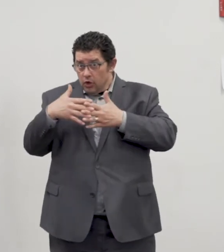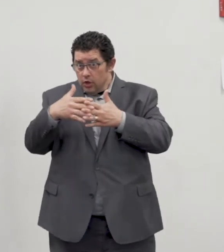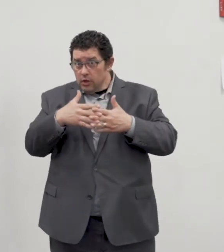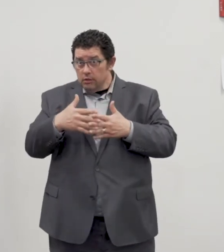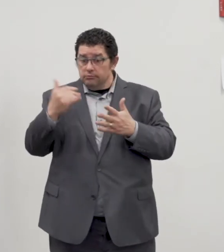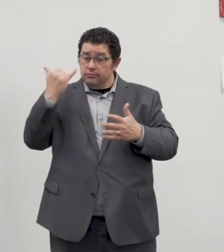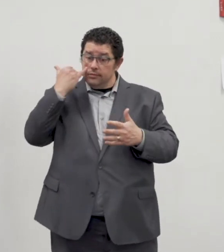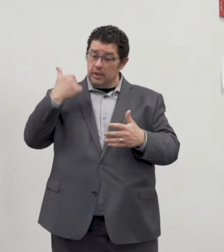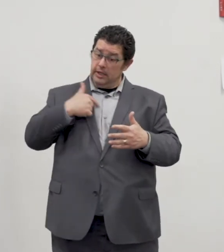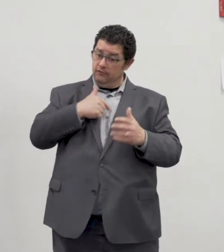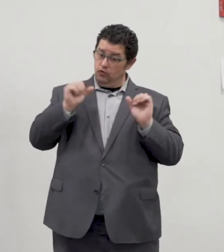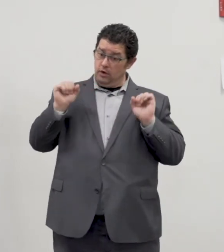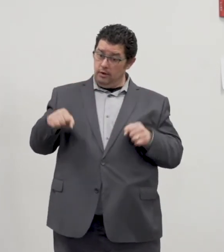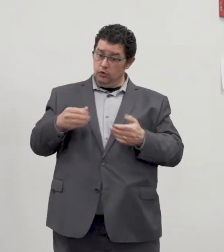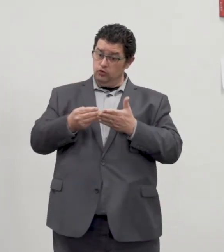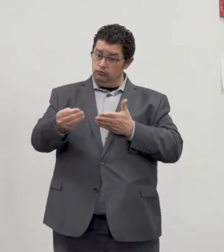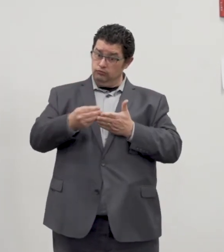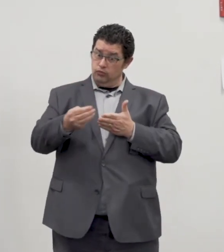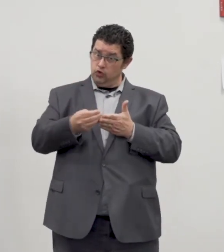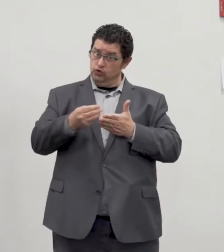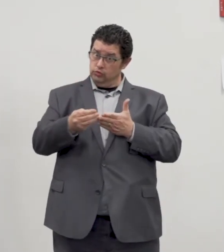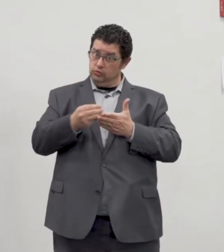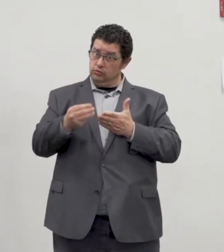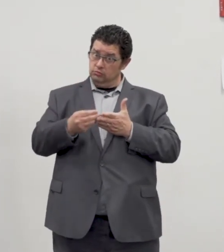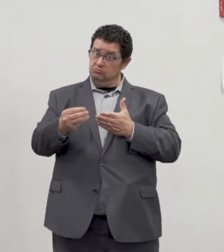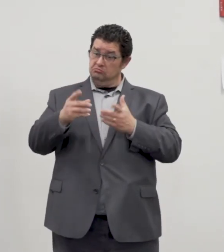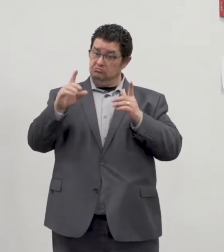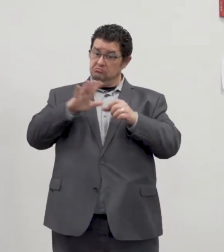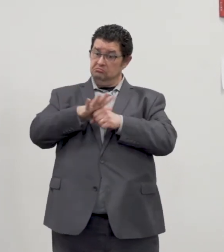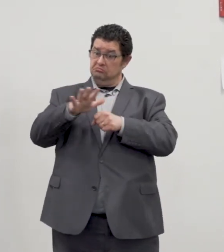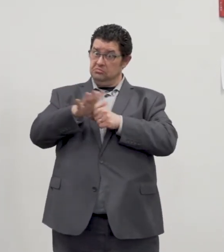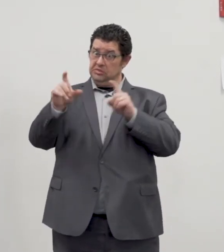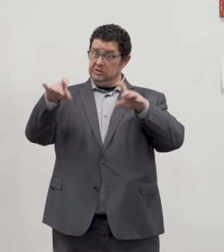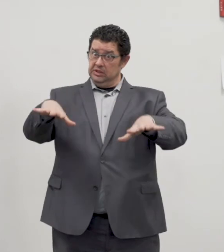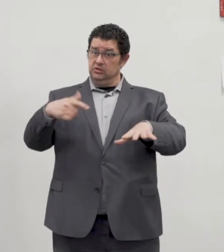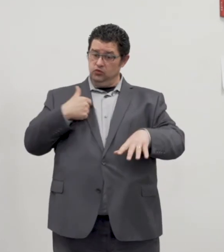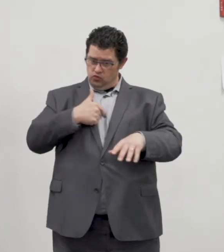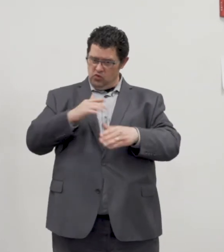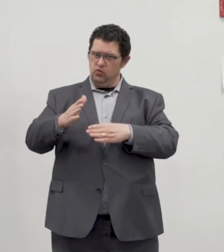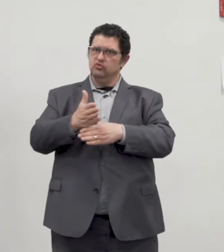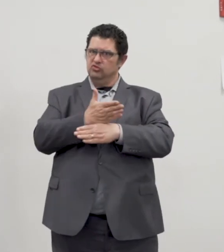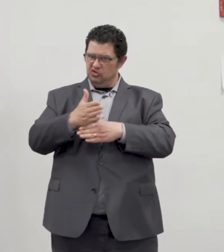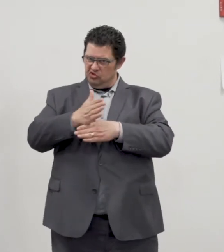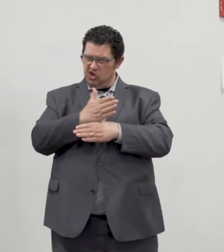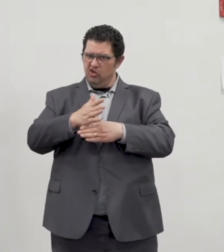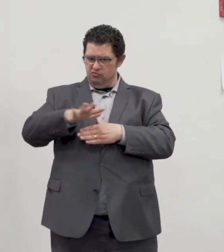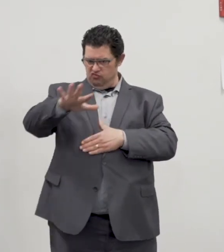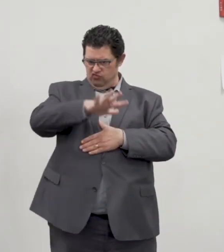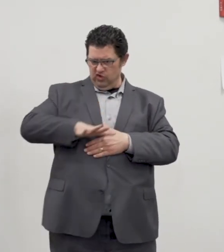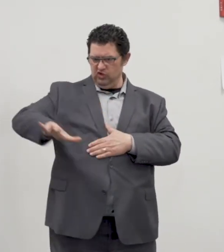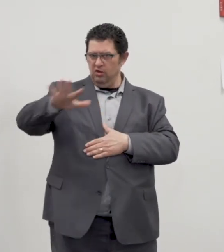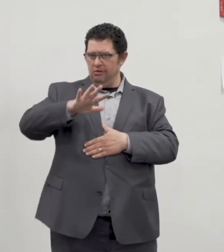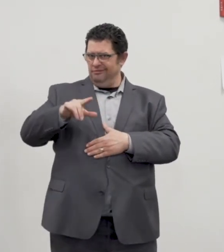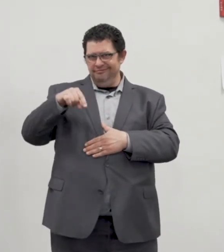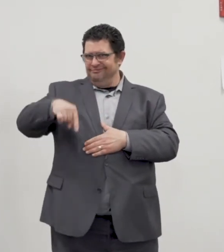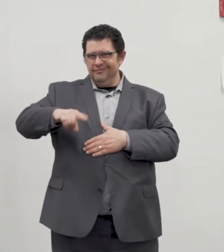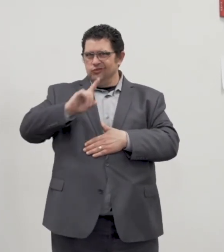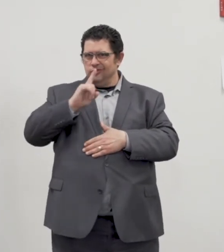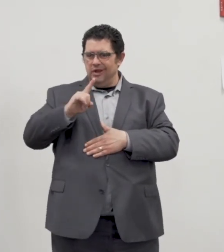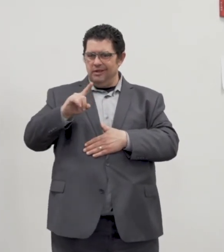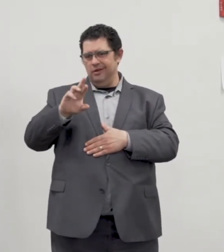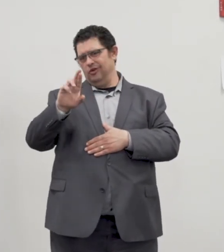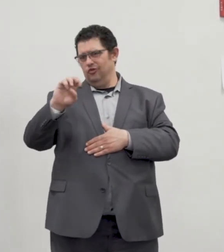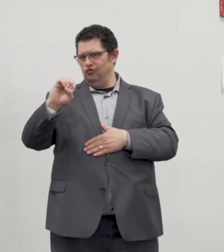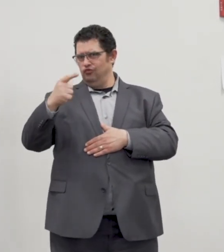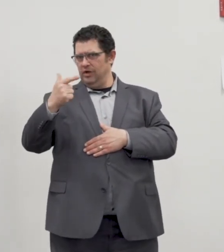a vibrant testing supply pipeline, we will share those regionally because this really is a regional approach. This virus does